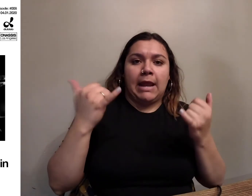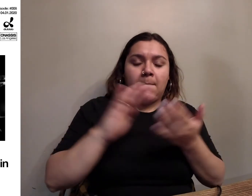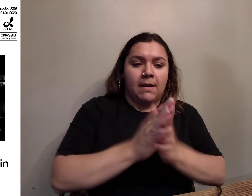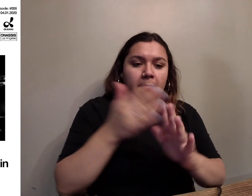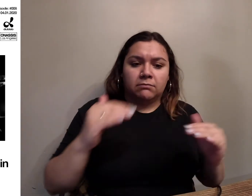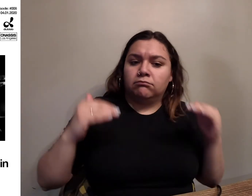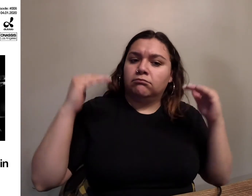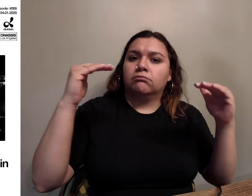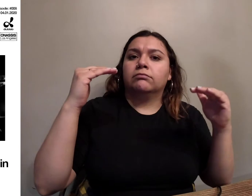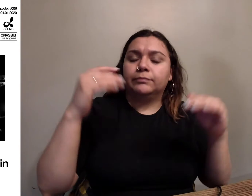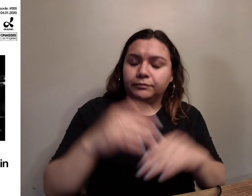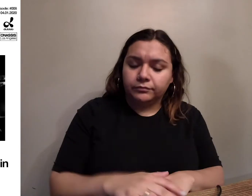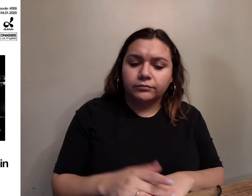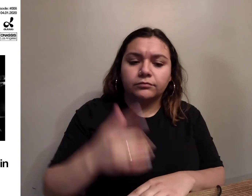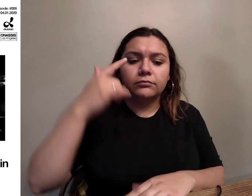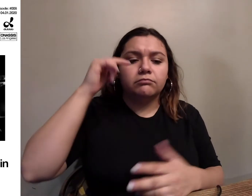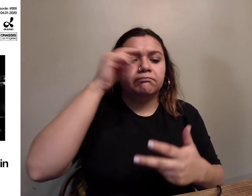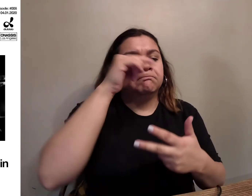all